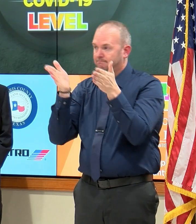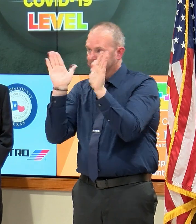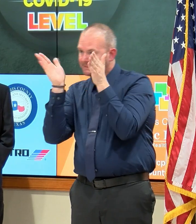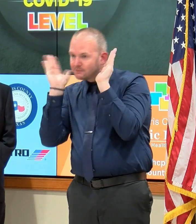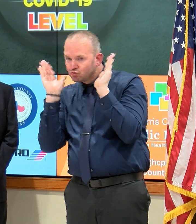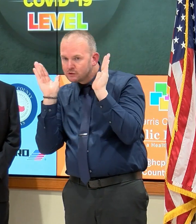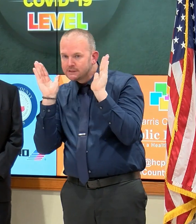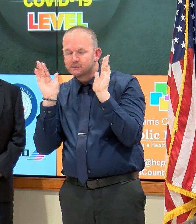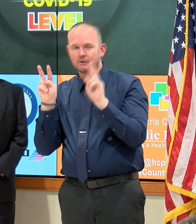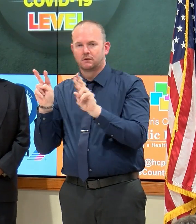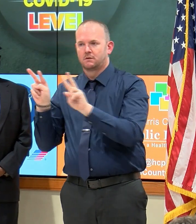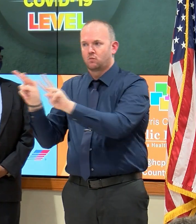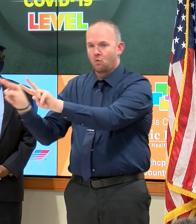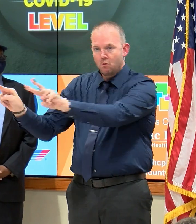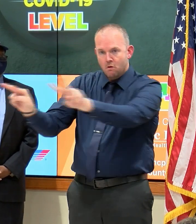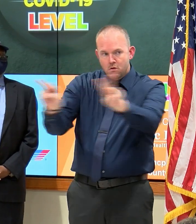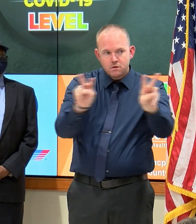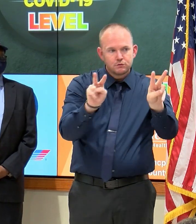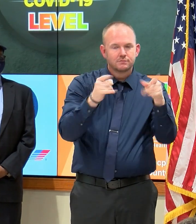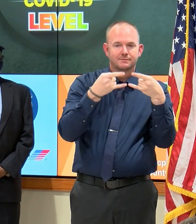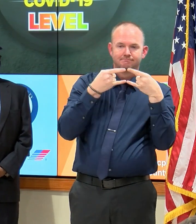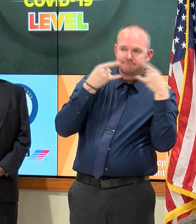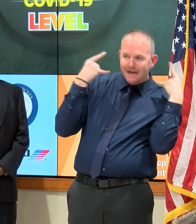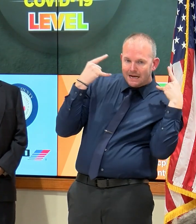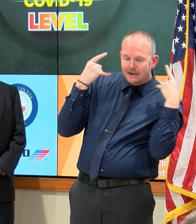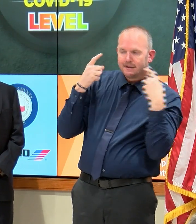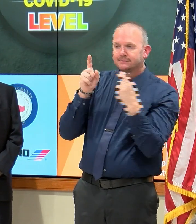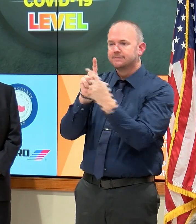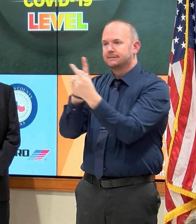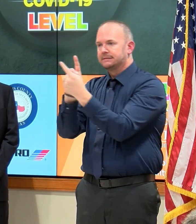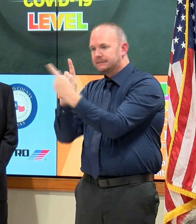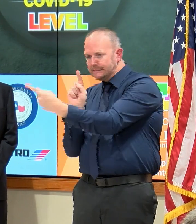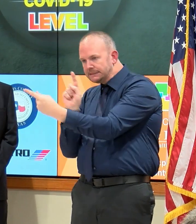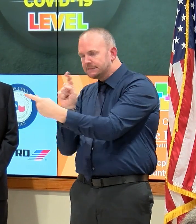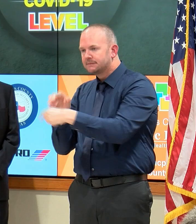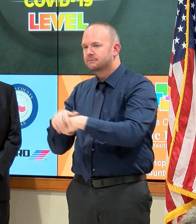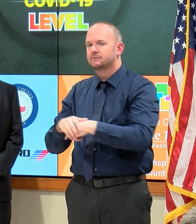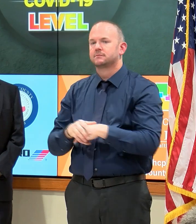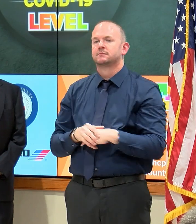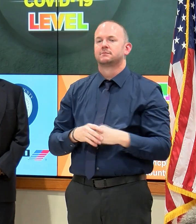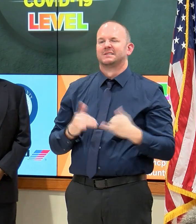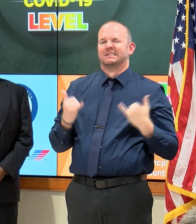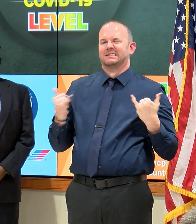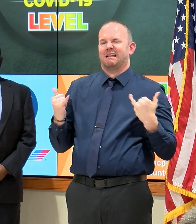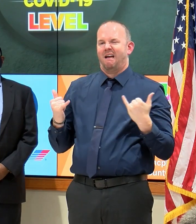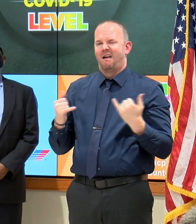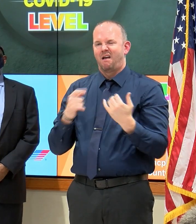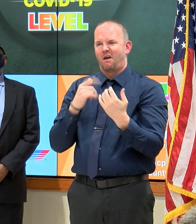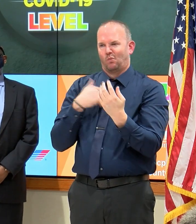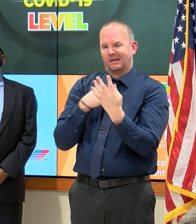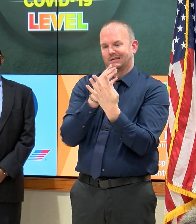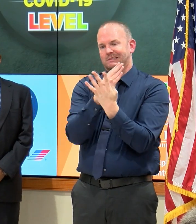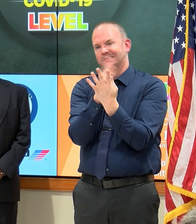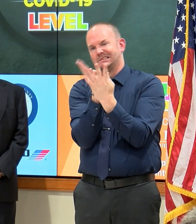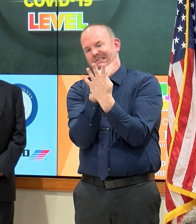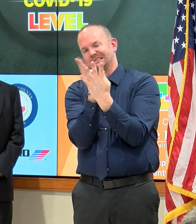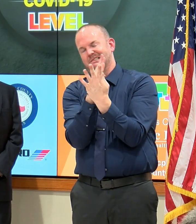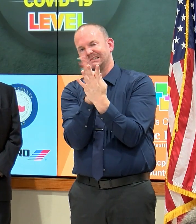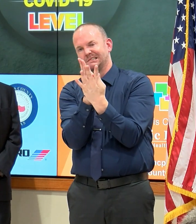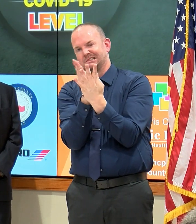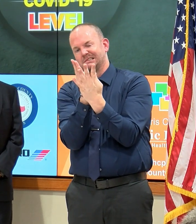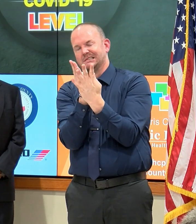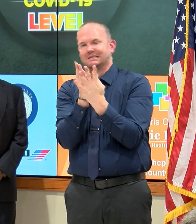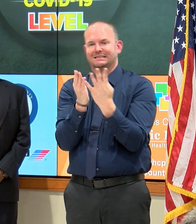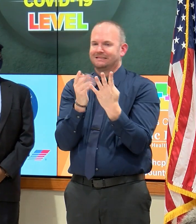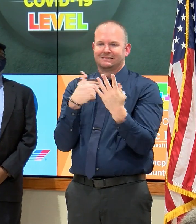of what the county has put forth. With this is level number 2. Certainly don't want to get to level number 1, but whether or